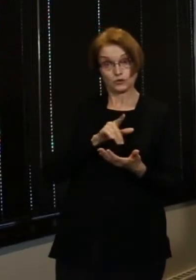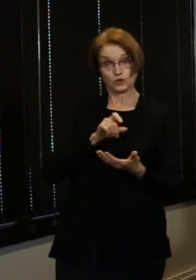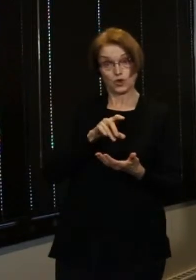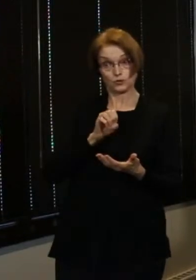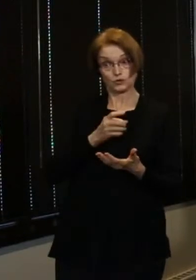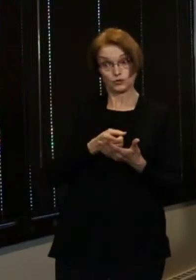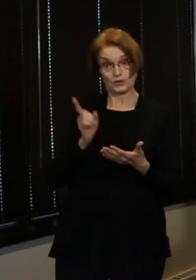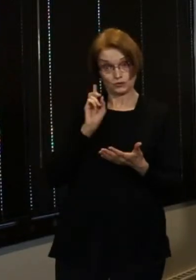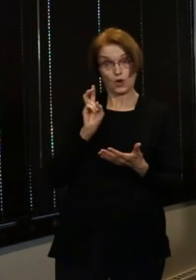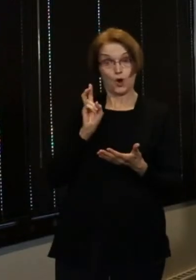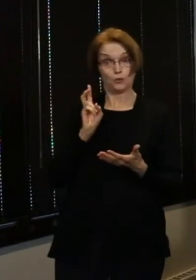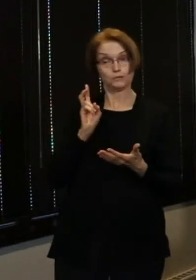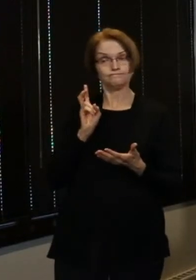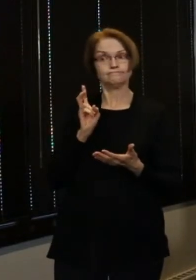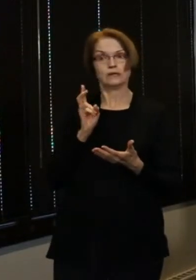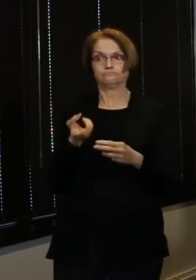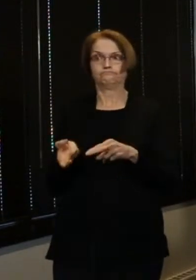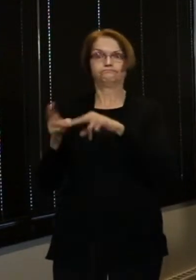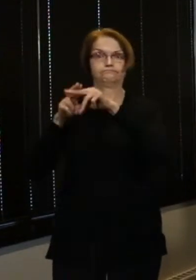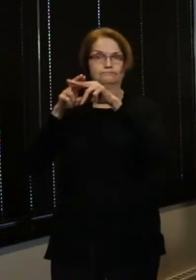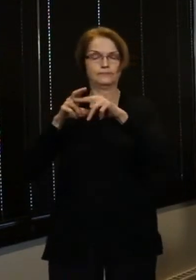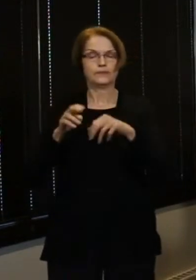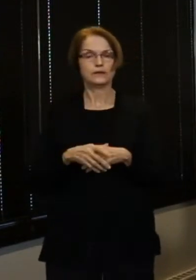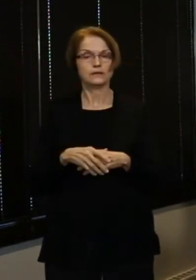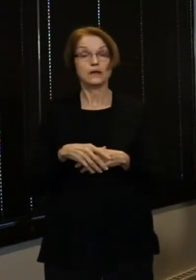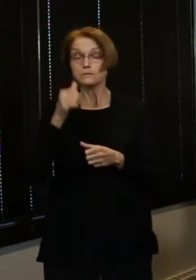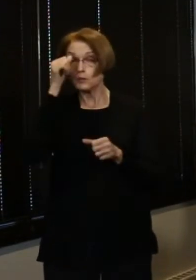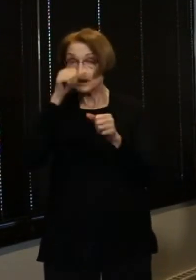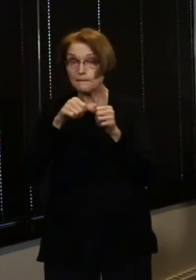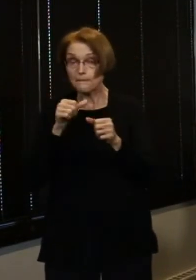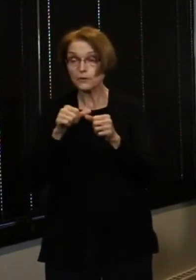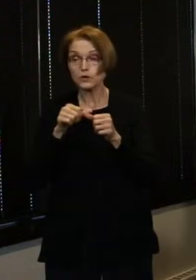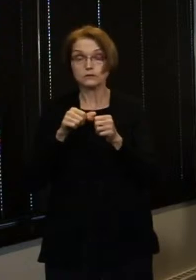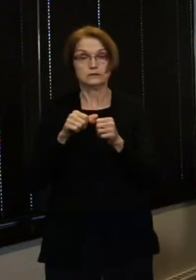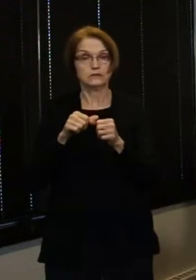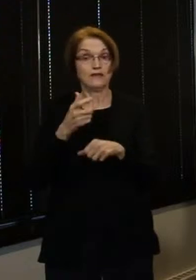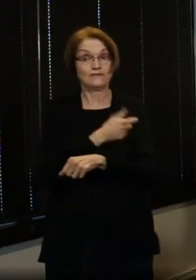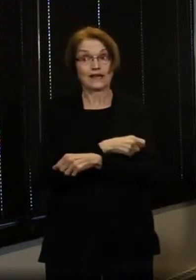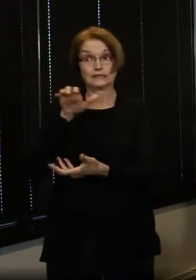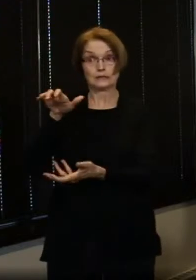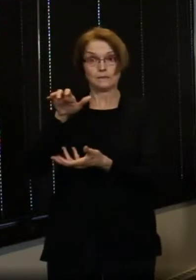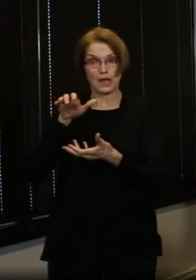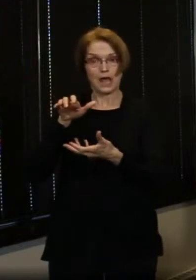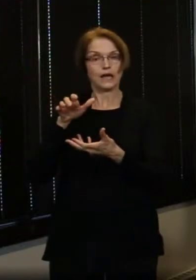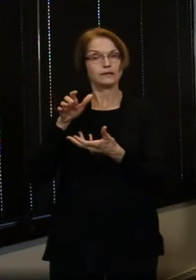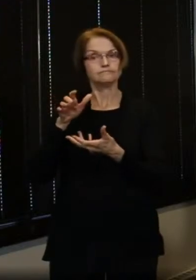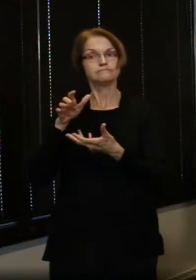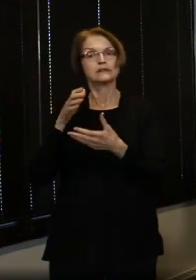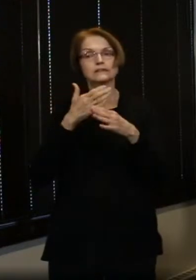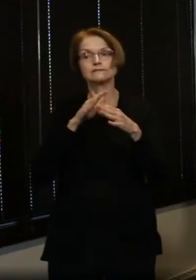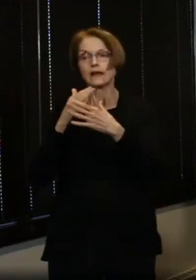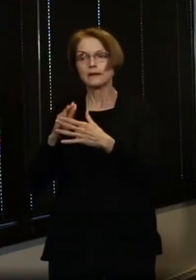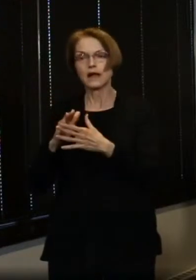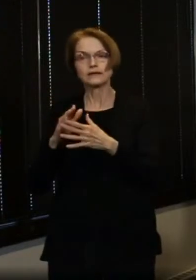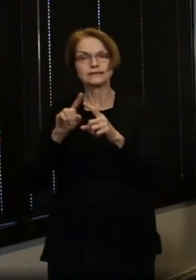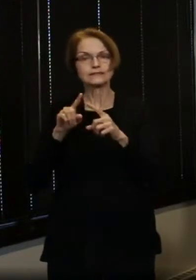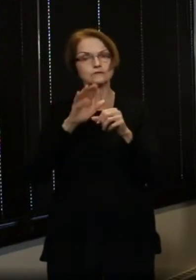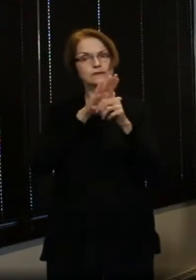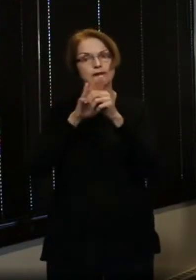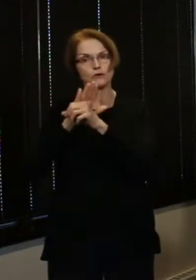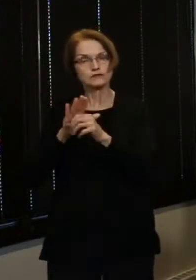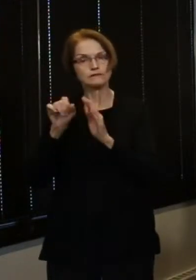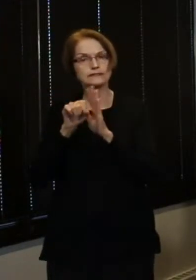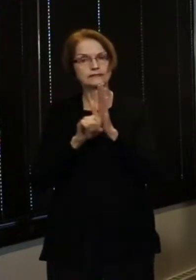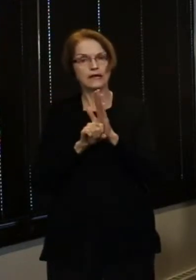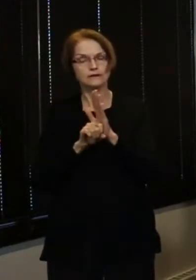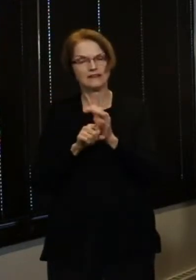couple of weeks ago. Now, as a reminder, the supply of vaccine is divided amongst the regions of the state by highway patrol